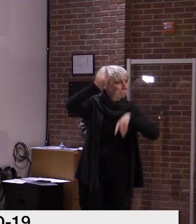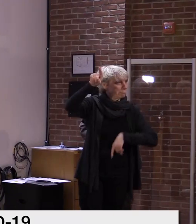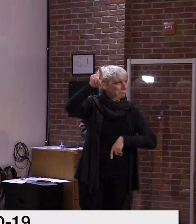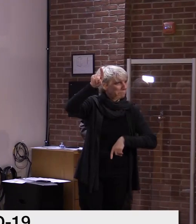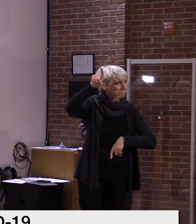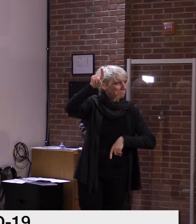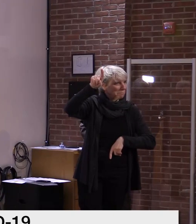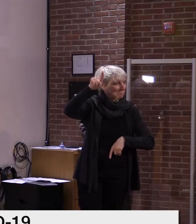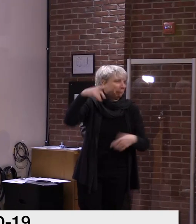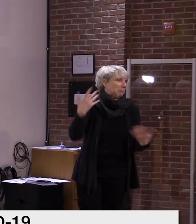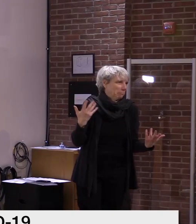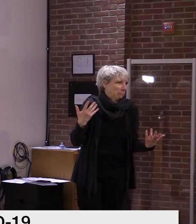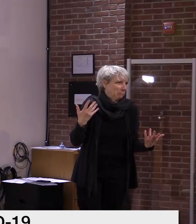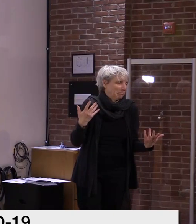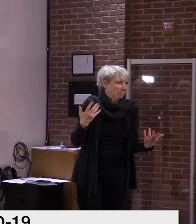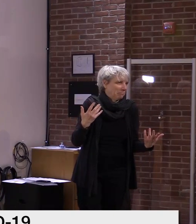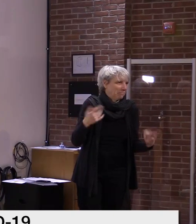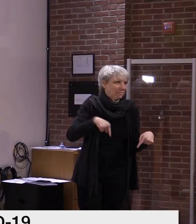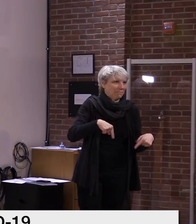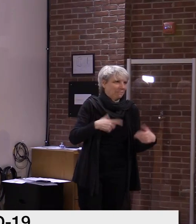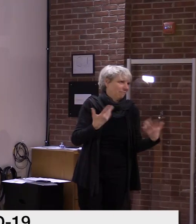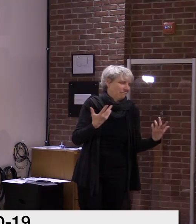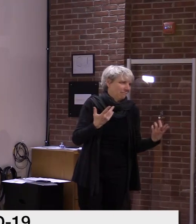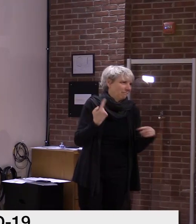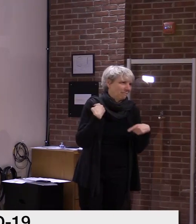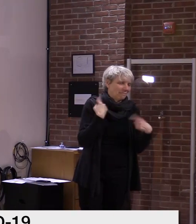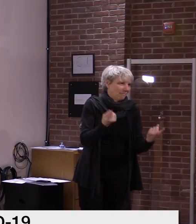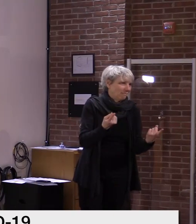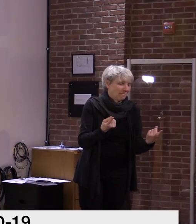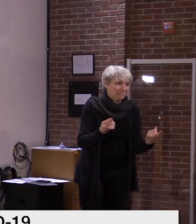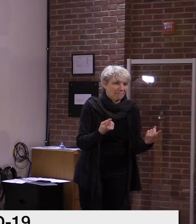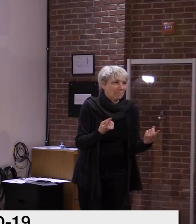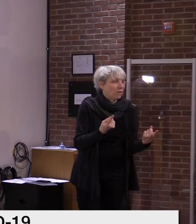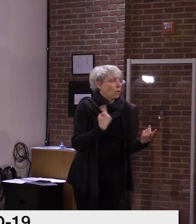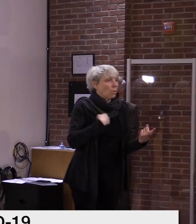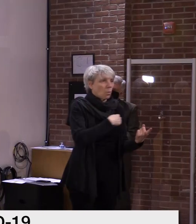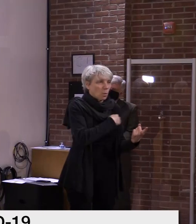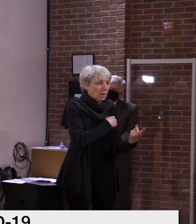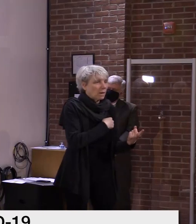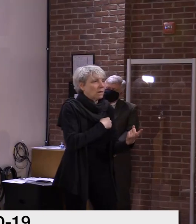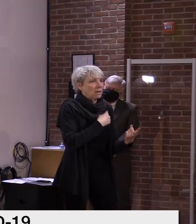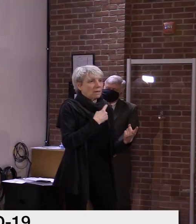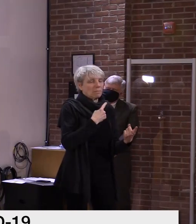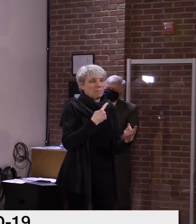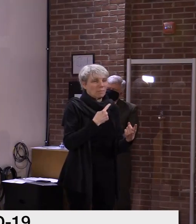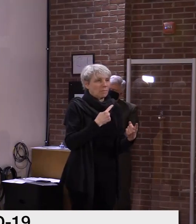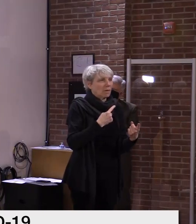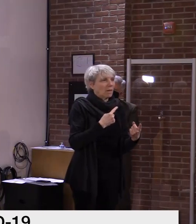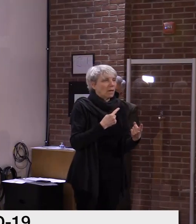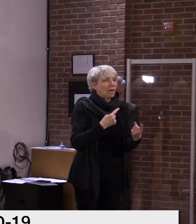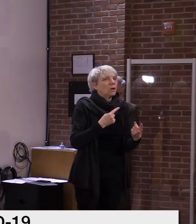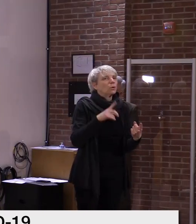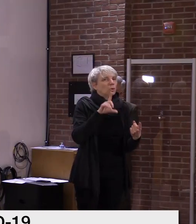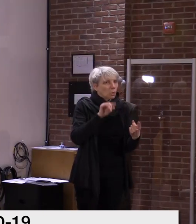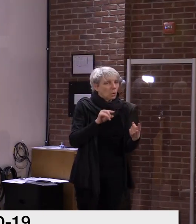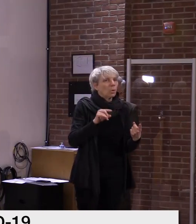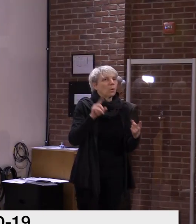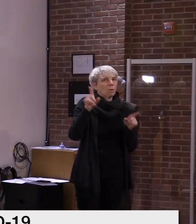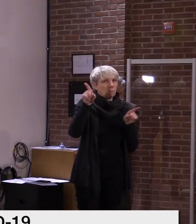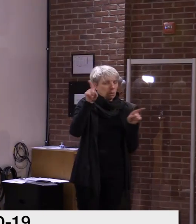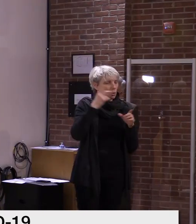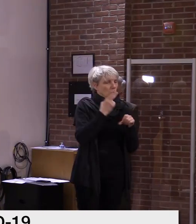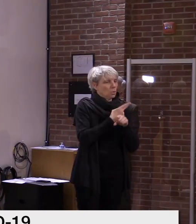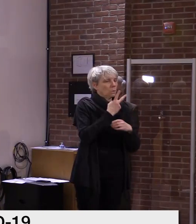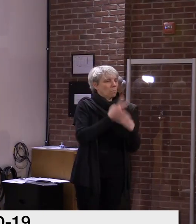instance. And we've been consistent. We've given both of those percentages, but